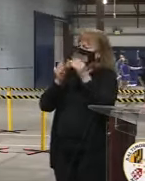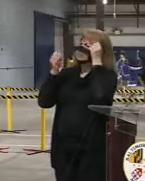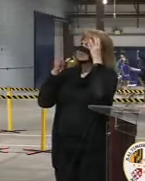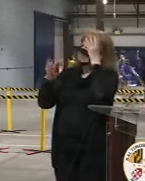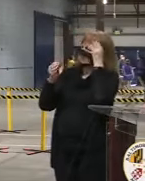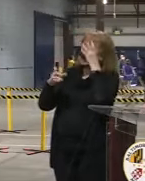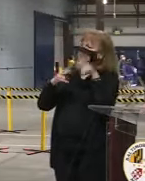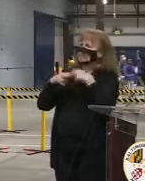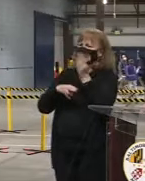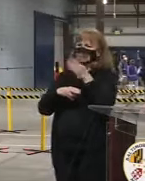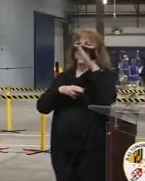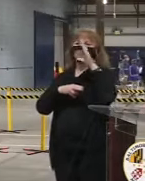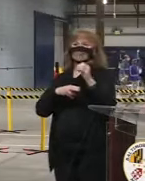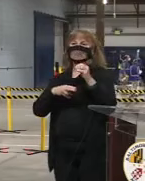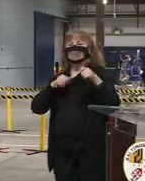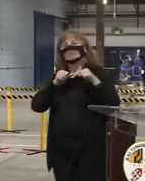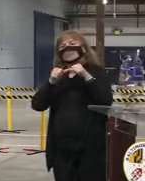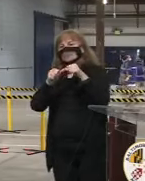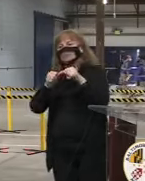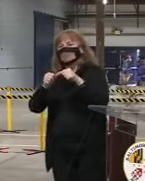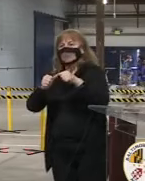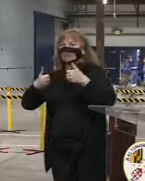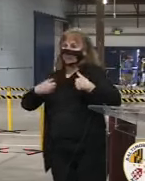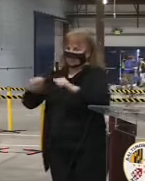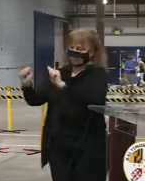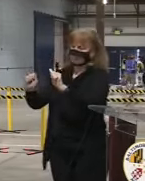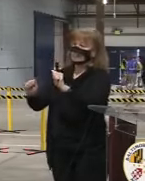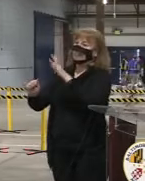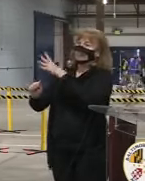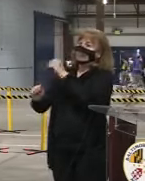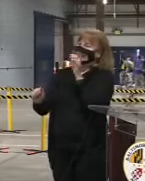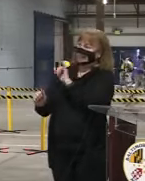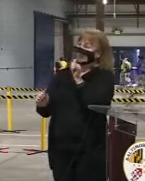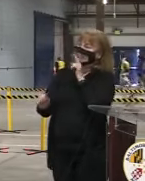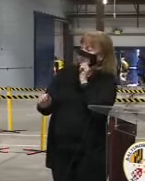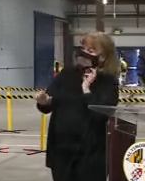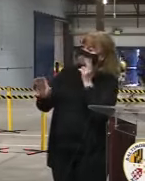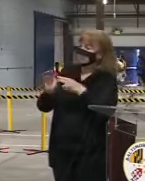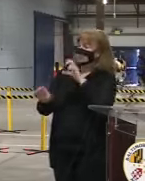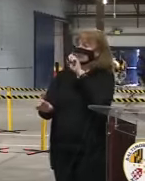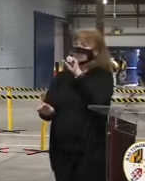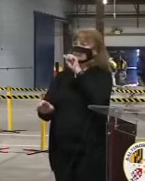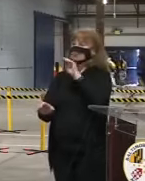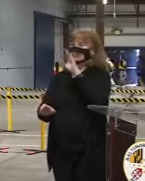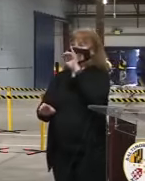vaccine distribution efforts. I'm also pleased to be joined today by Sam Carroll,